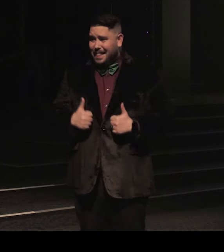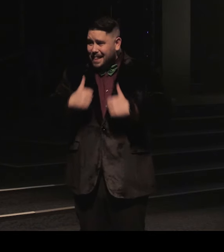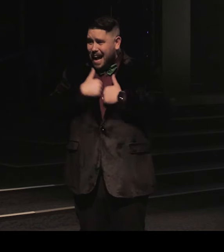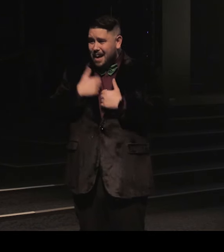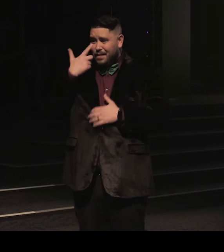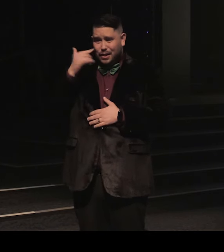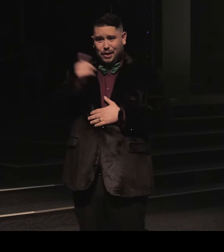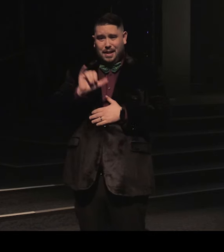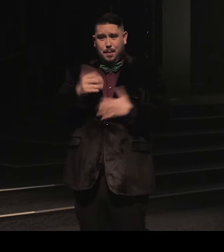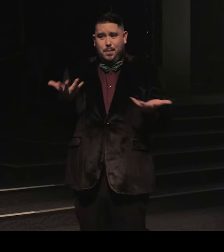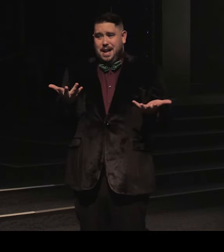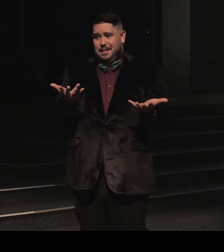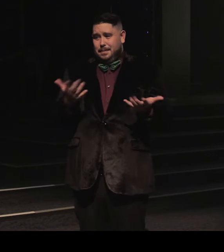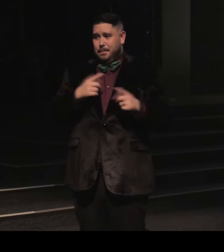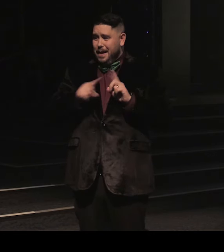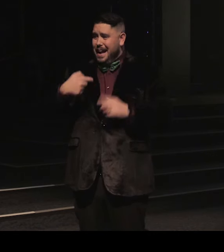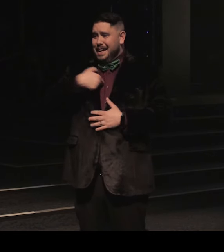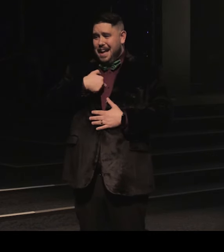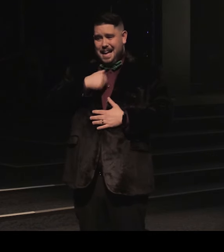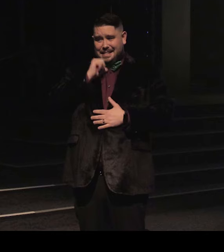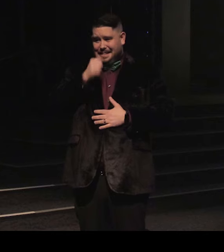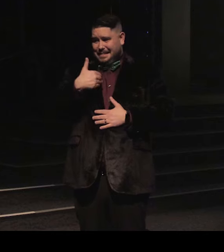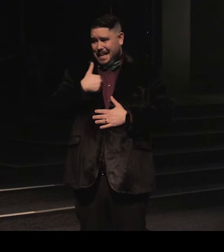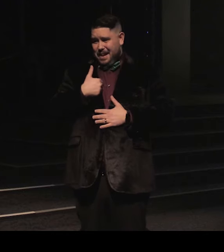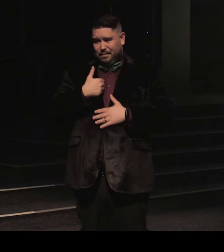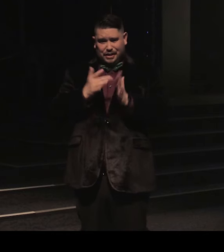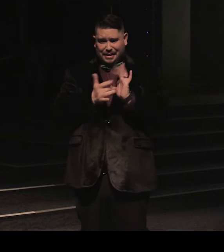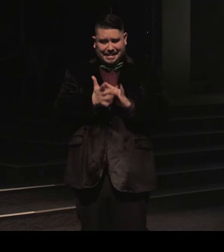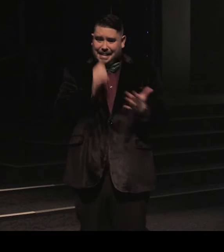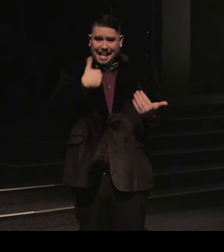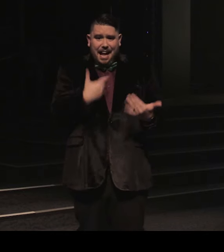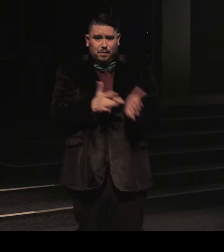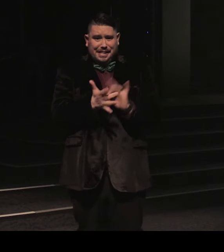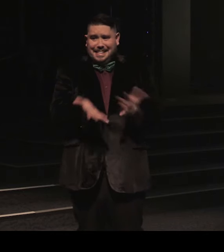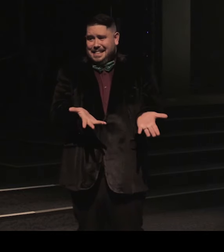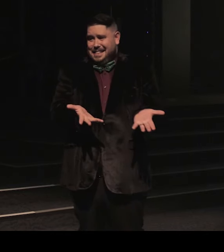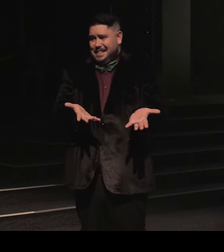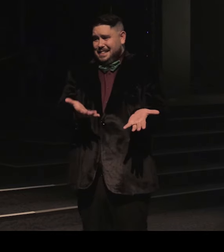But I didn't have three Jesuses. I had kids that are very not Jesus.